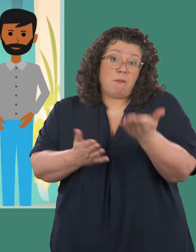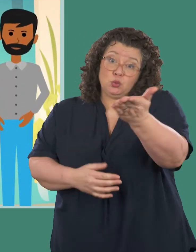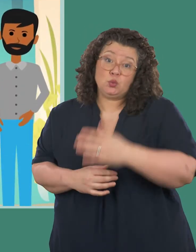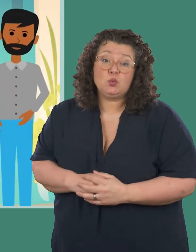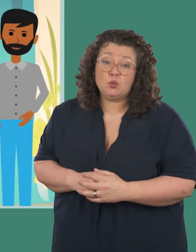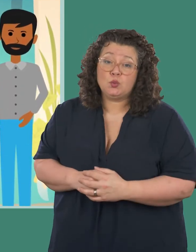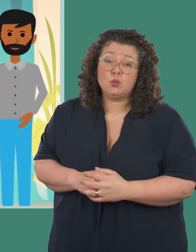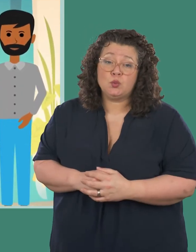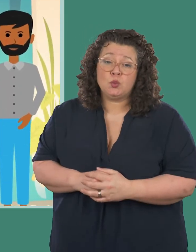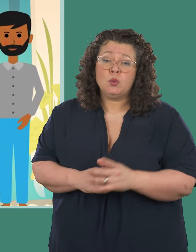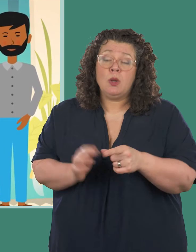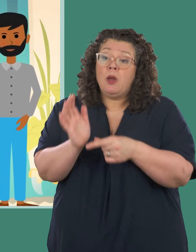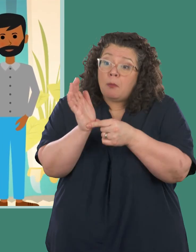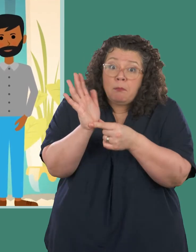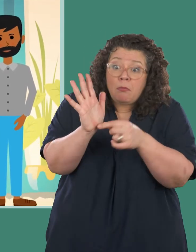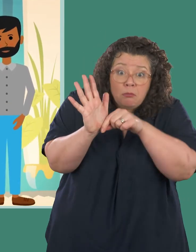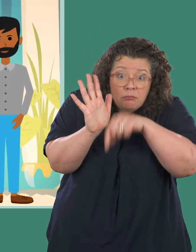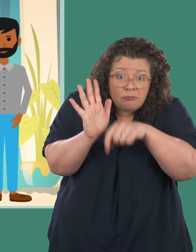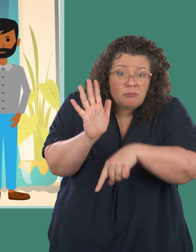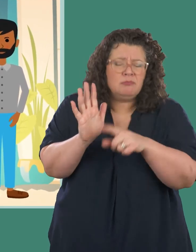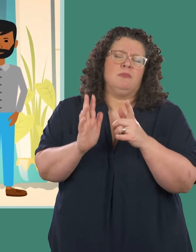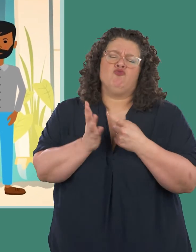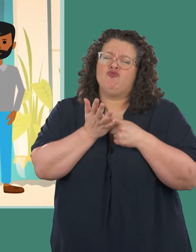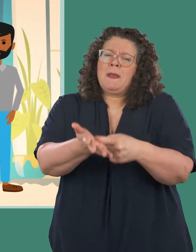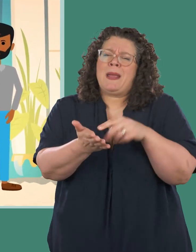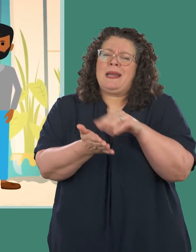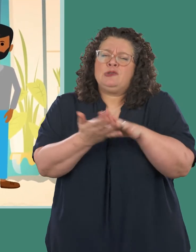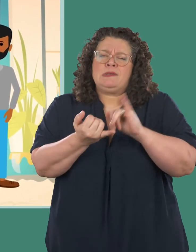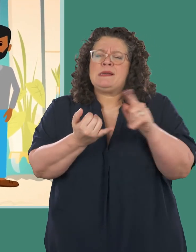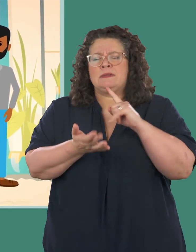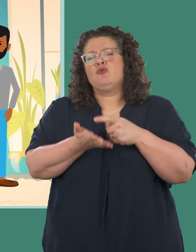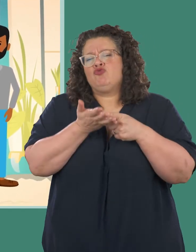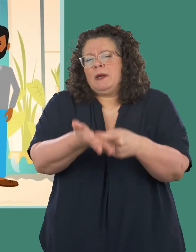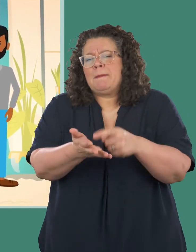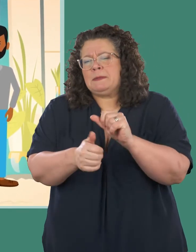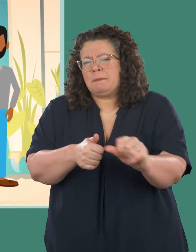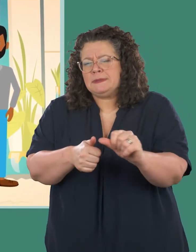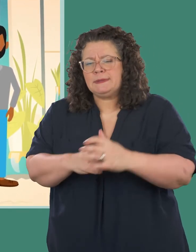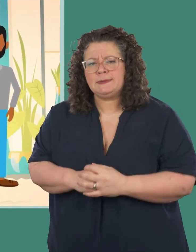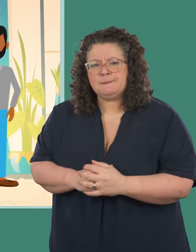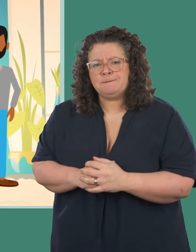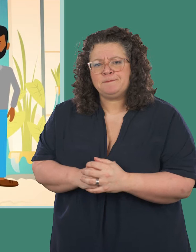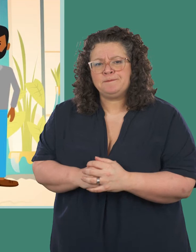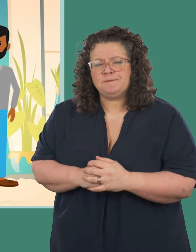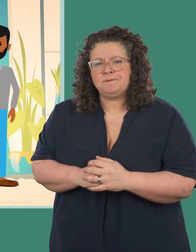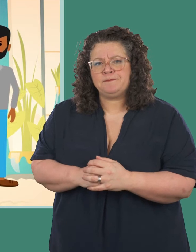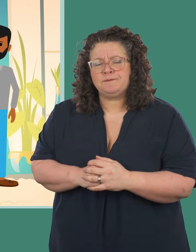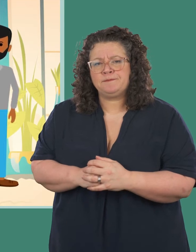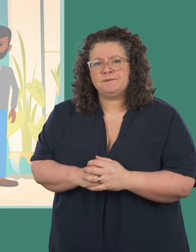Screening is your choice. Newborn blood spot screening for all of the conditions is recommended by the